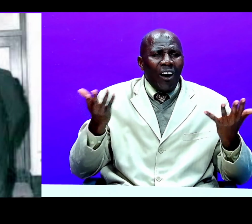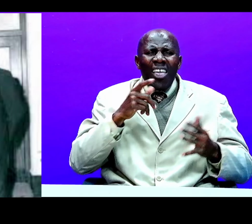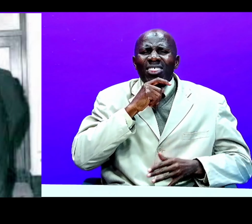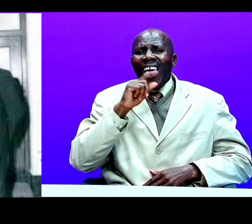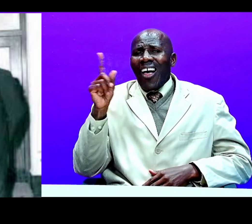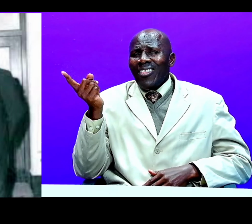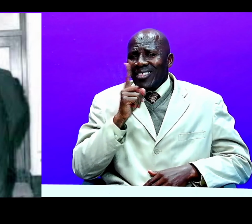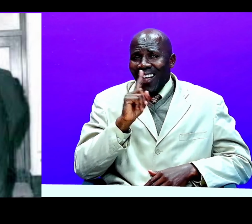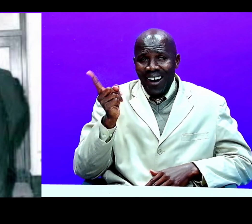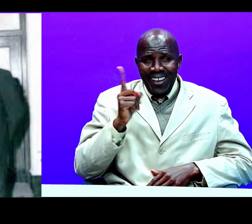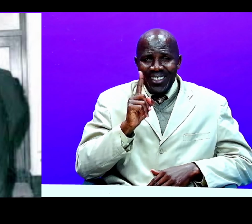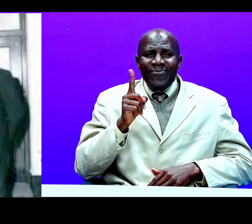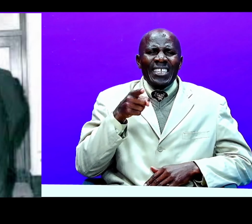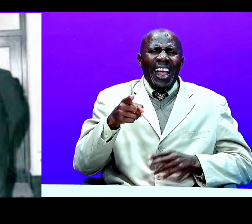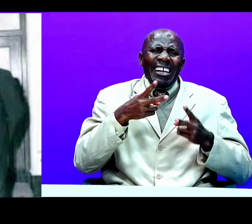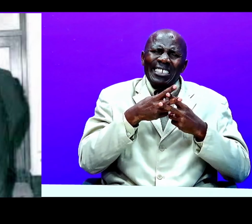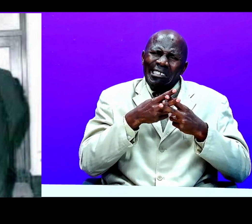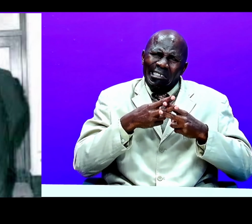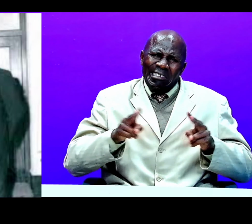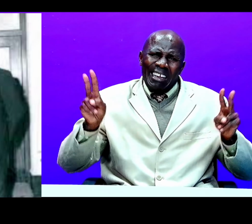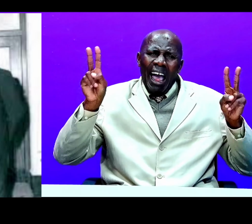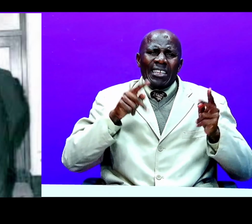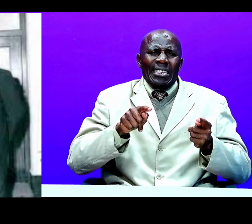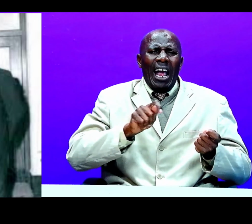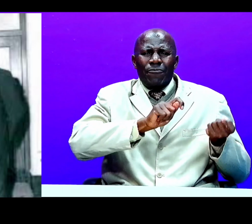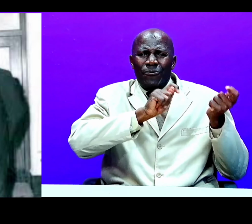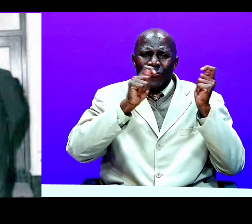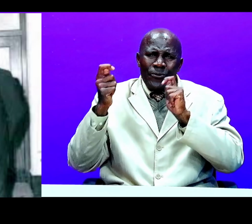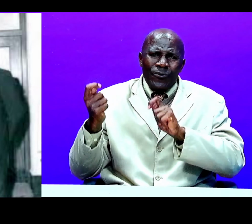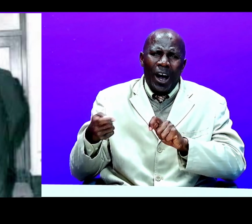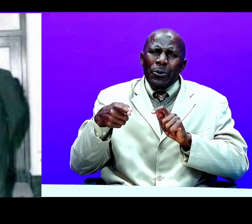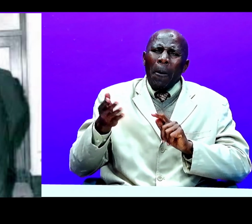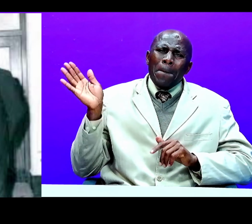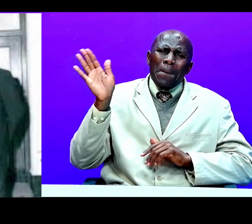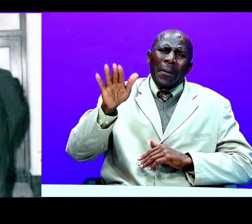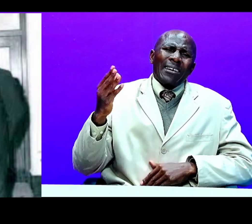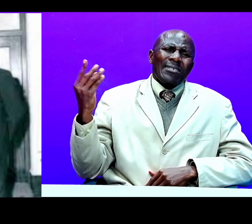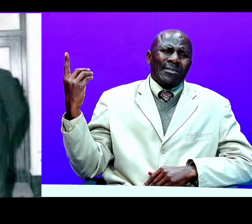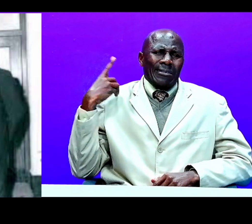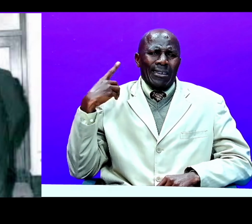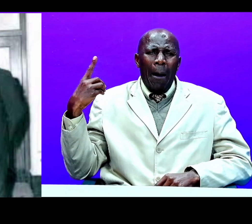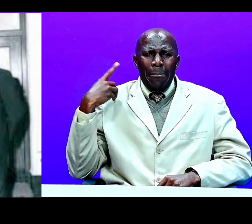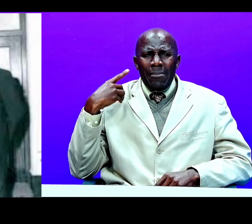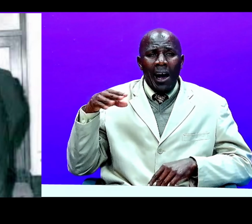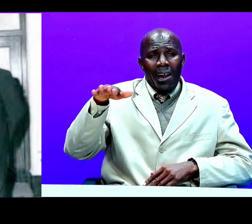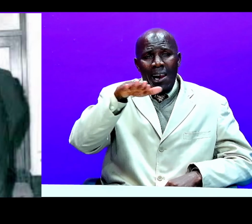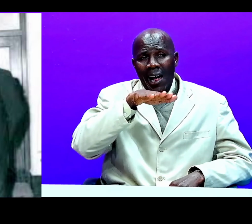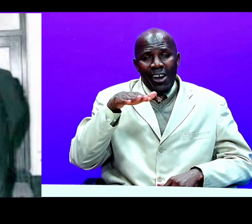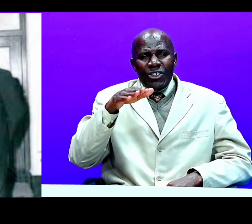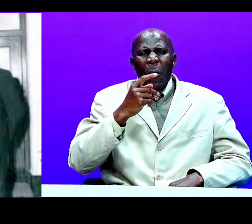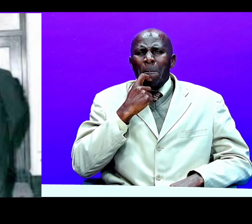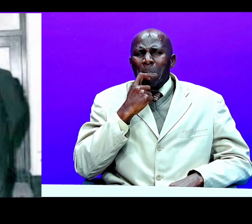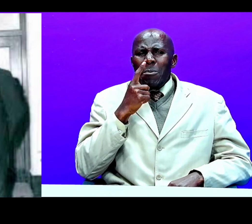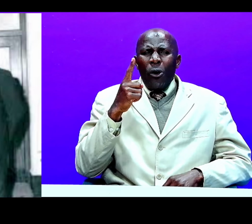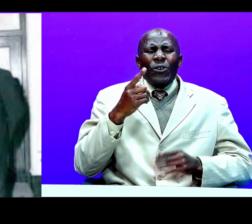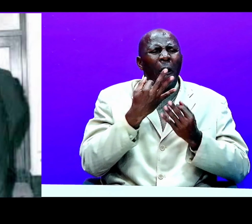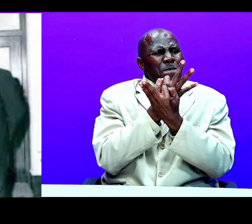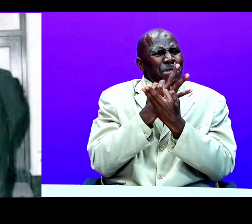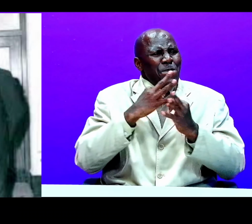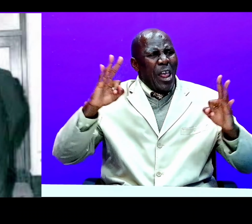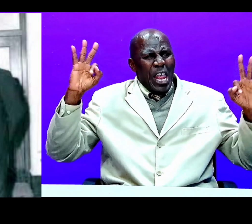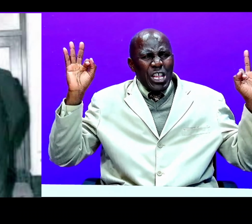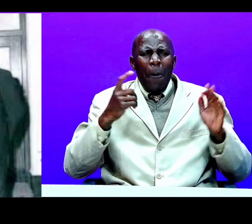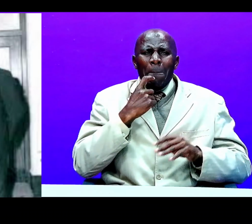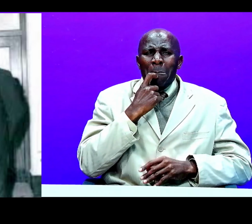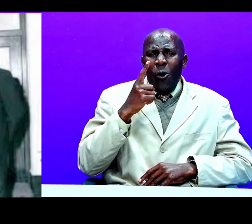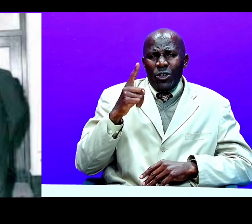Jomo Kenyatta. But what began as a transition soon turned into a chilling era of repression.